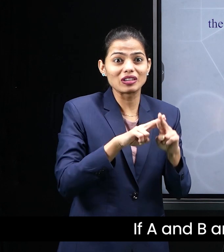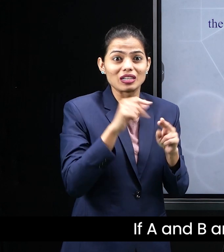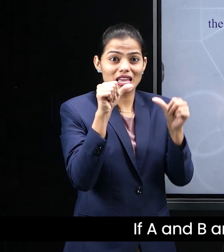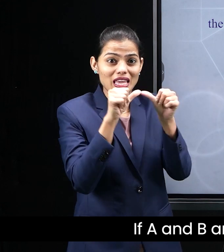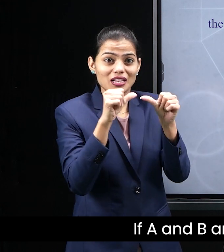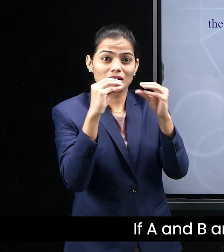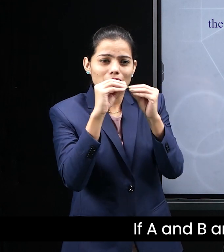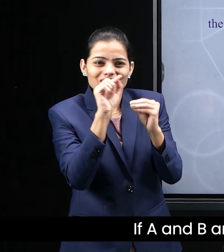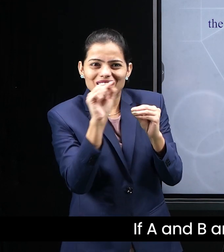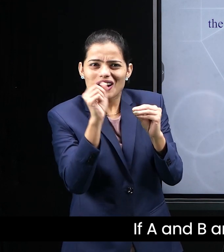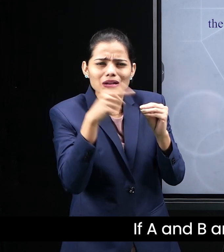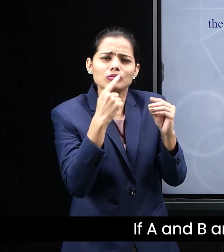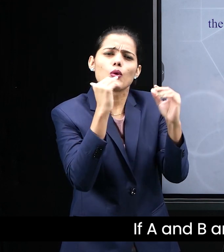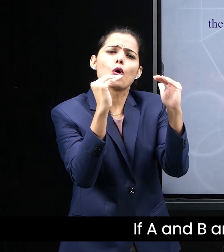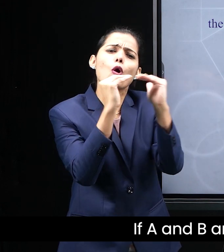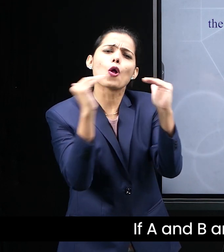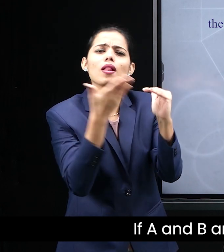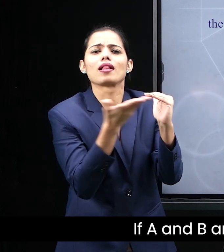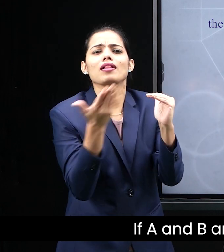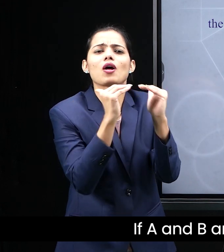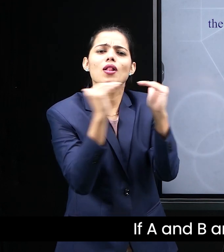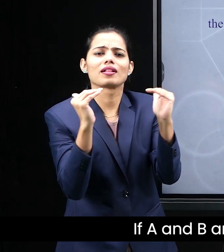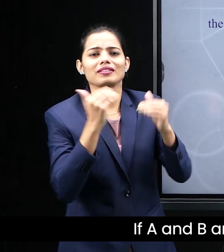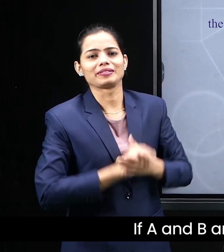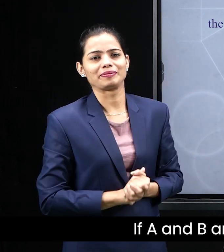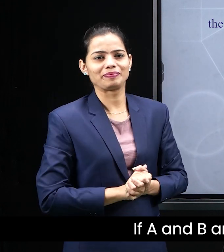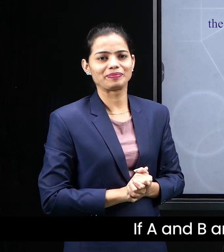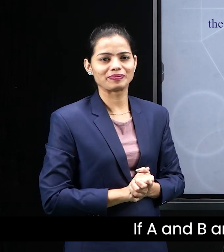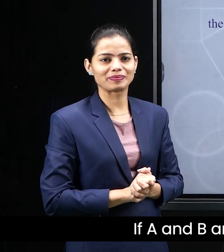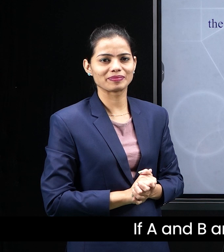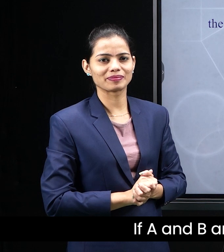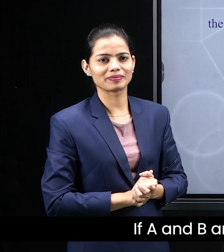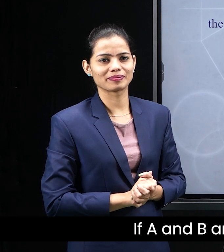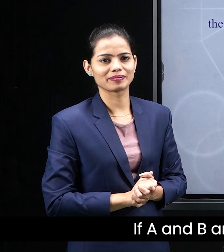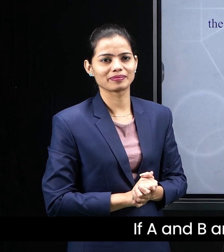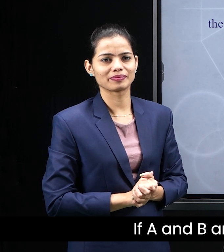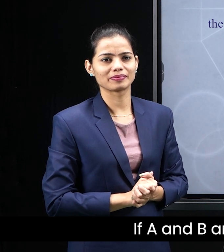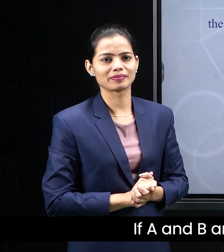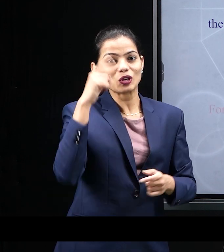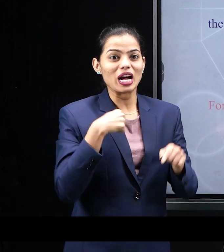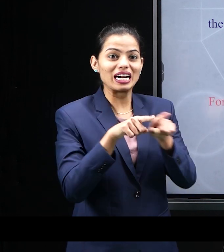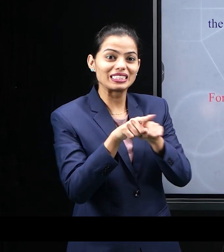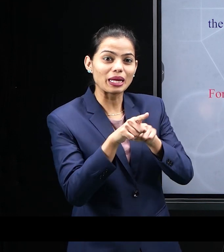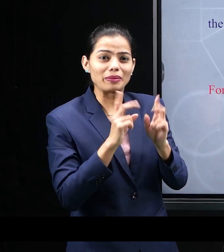If A and B are equivalent sets, then n of A is equal to n of B. For